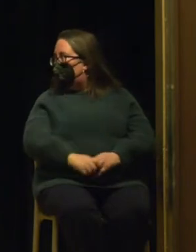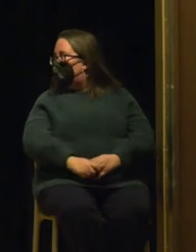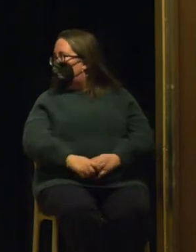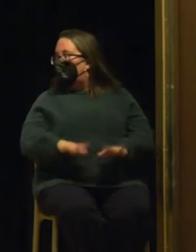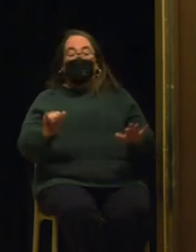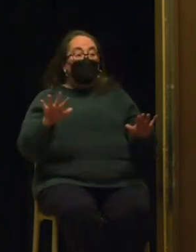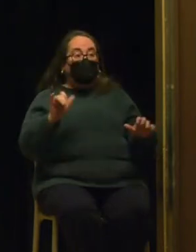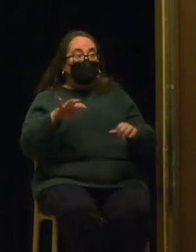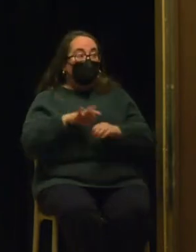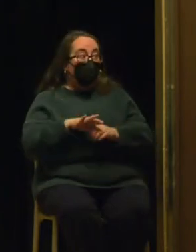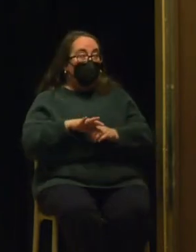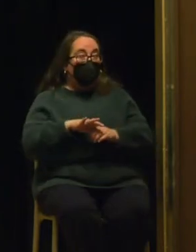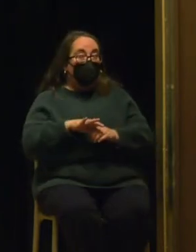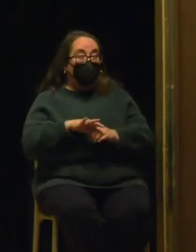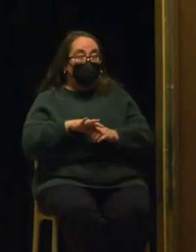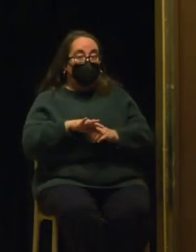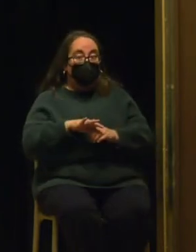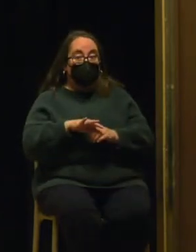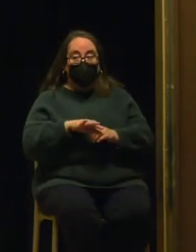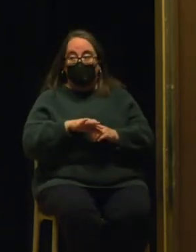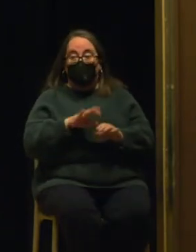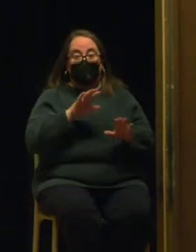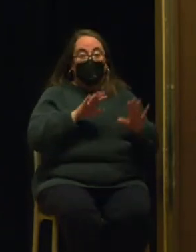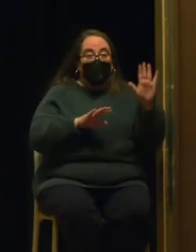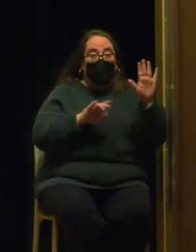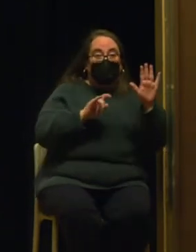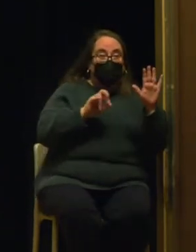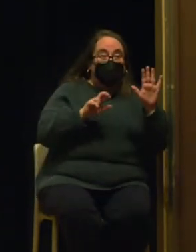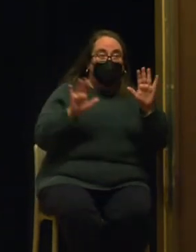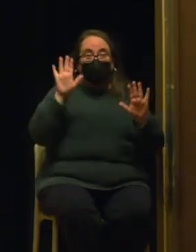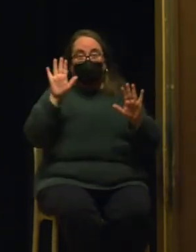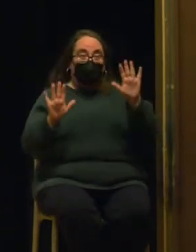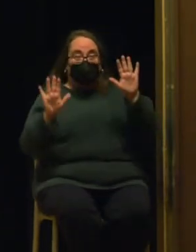right, let's do a vote. Hands up for Tyler. Hands up for Byron.